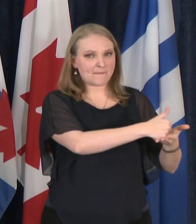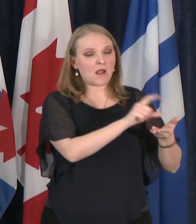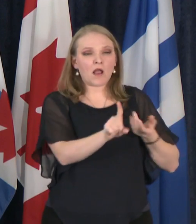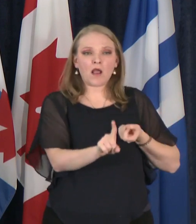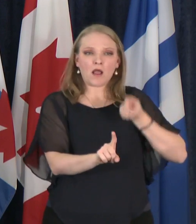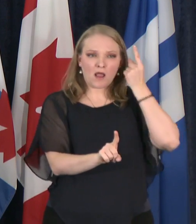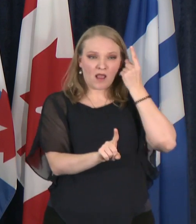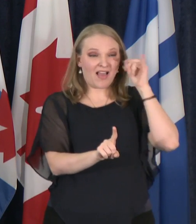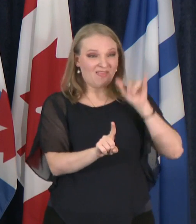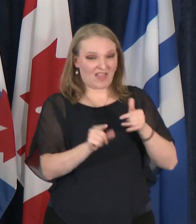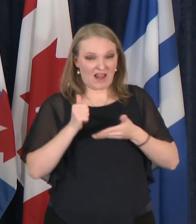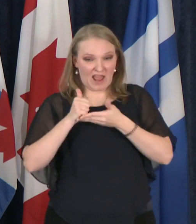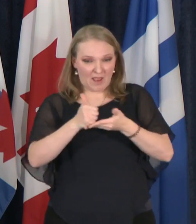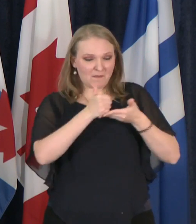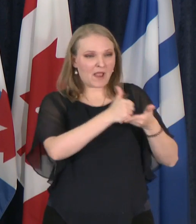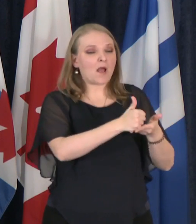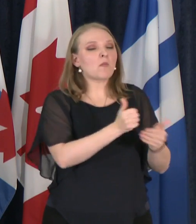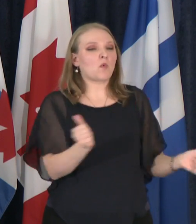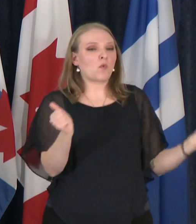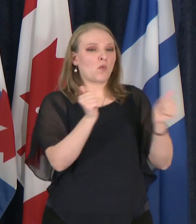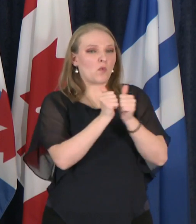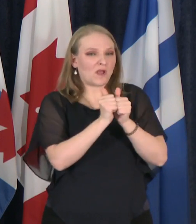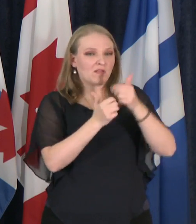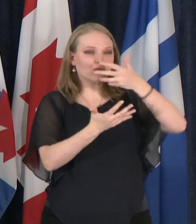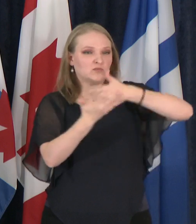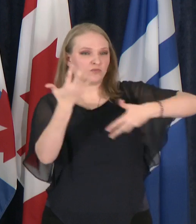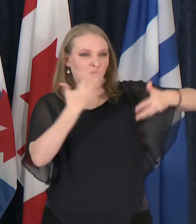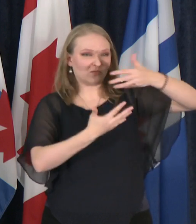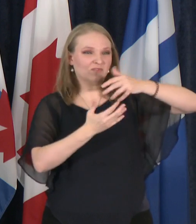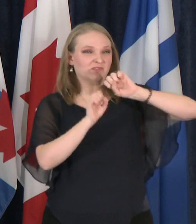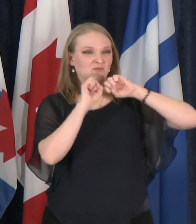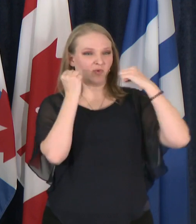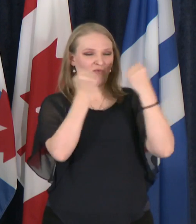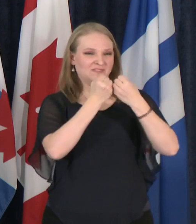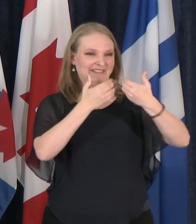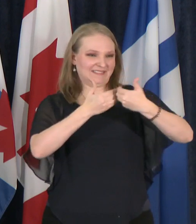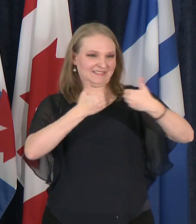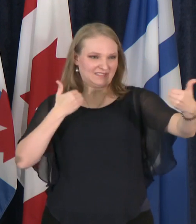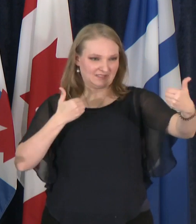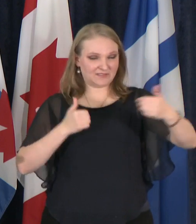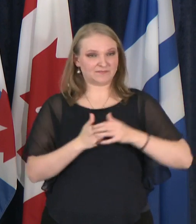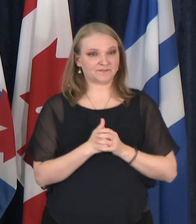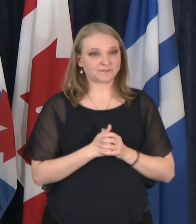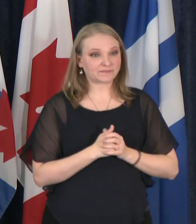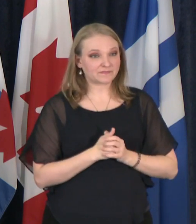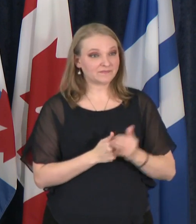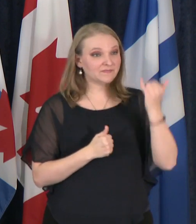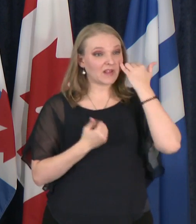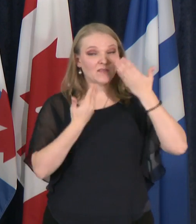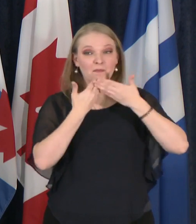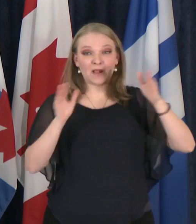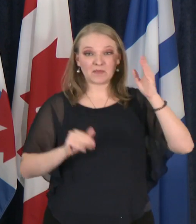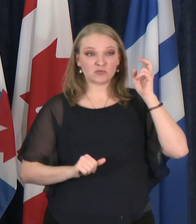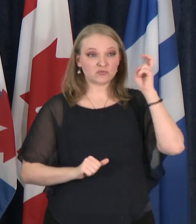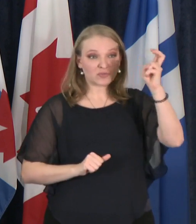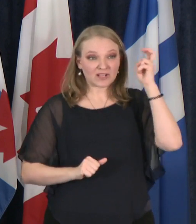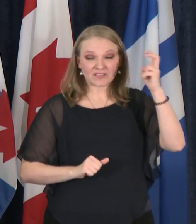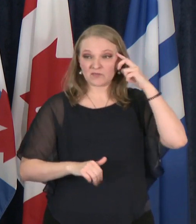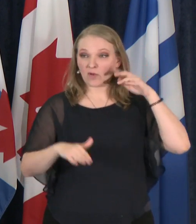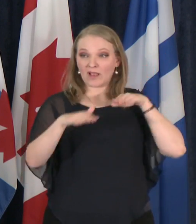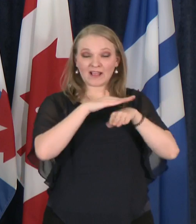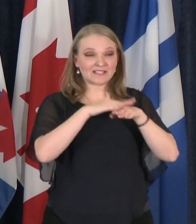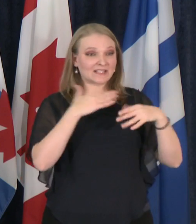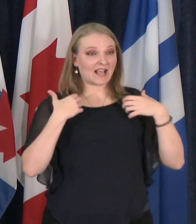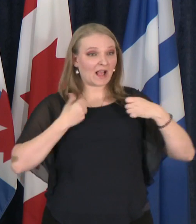practice social distancing. If you need to take public transit to access health